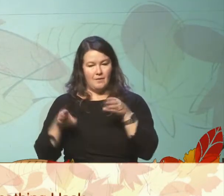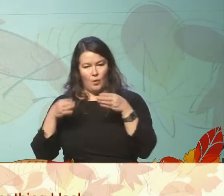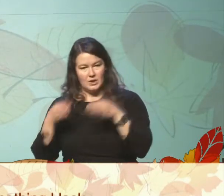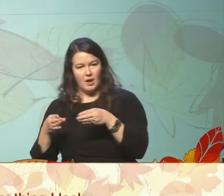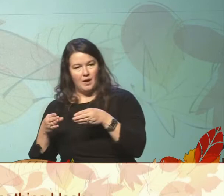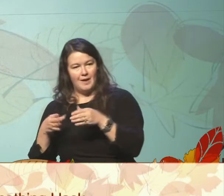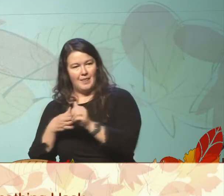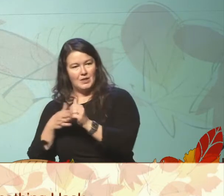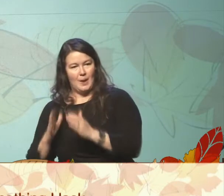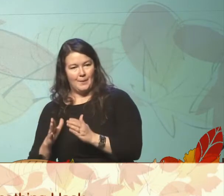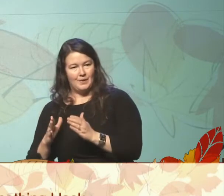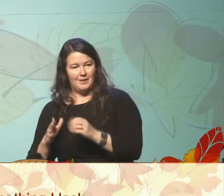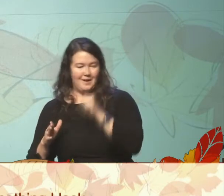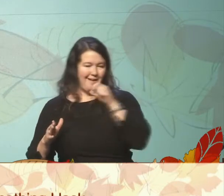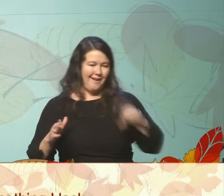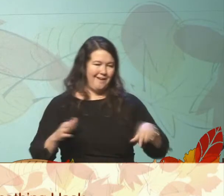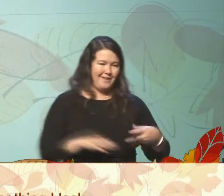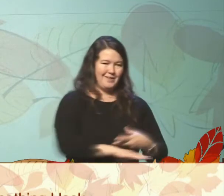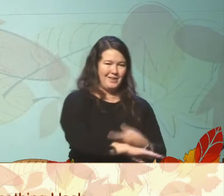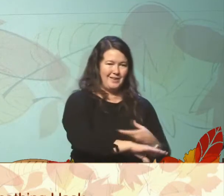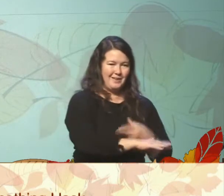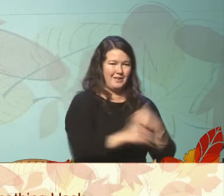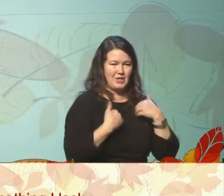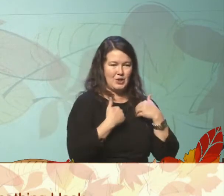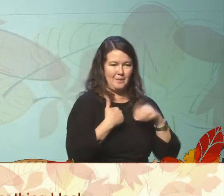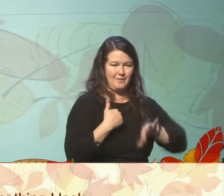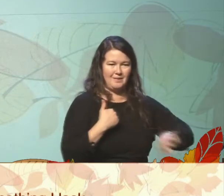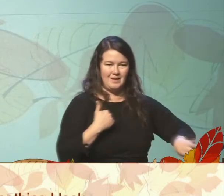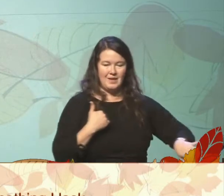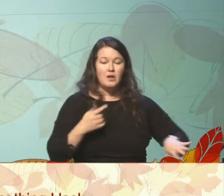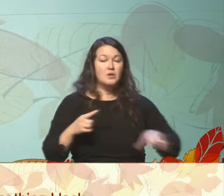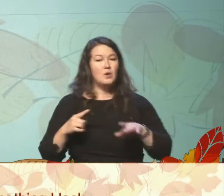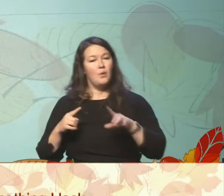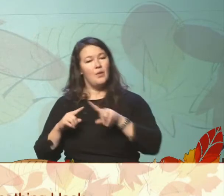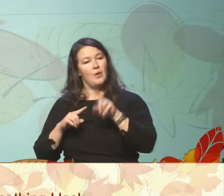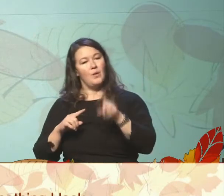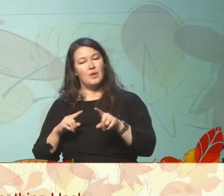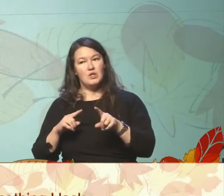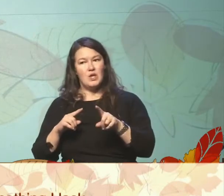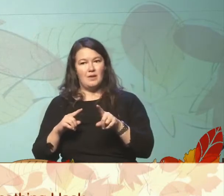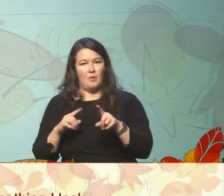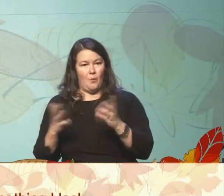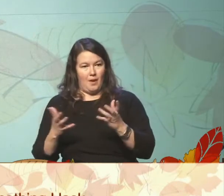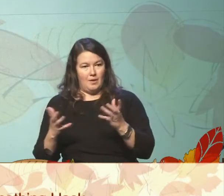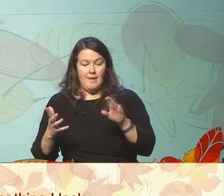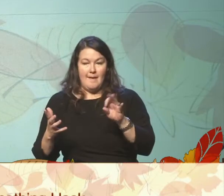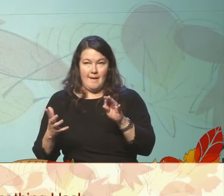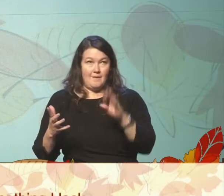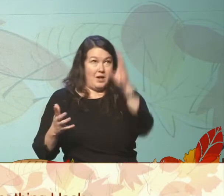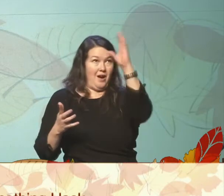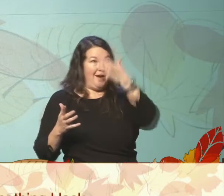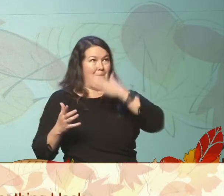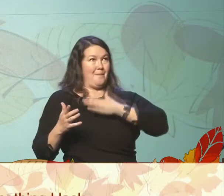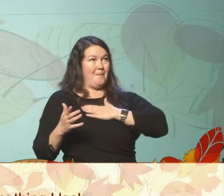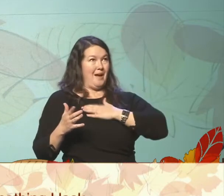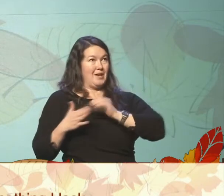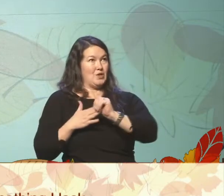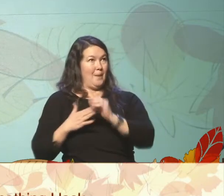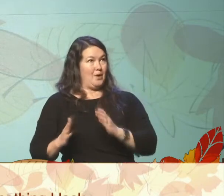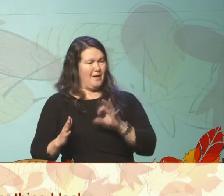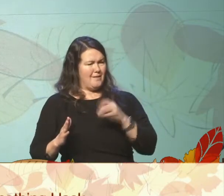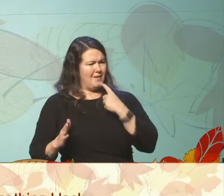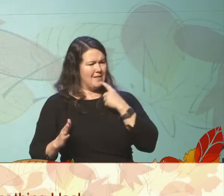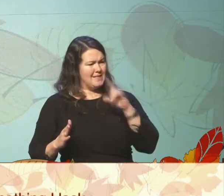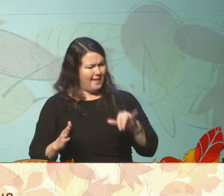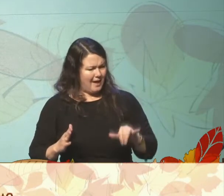right? But I love that there's a question we ought to ask. If I'm needing to state that God is my shepherd, the